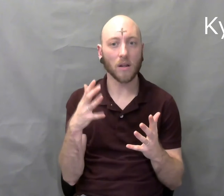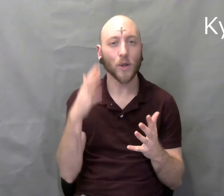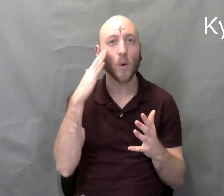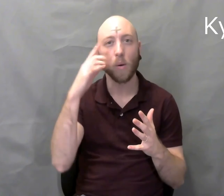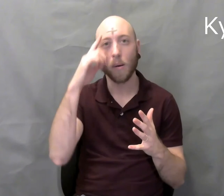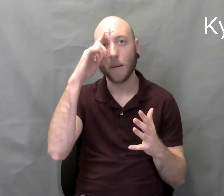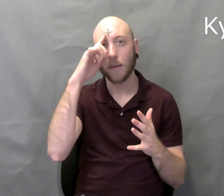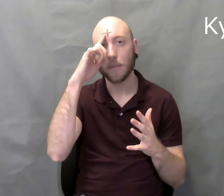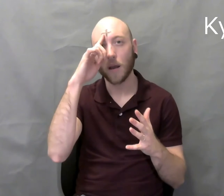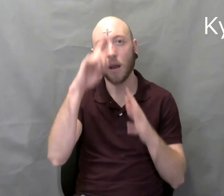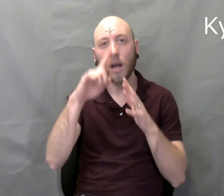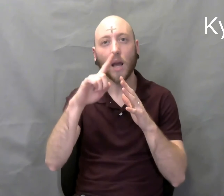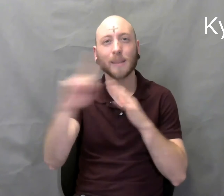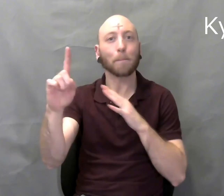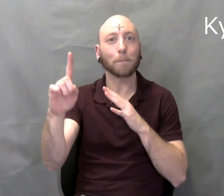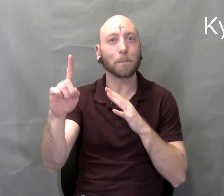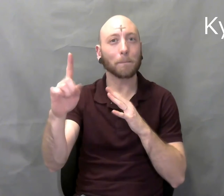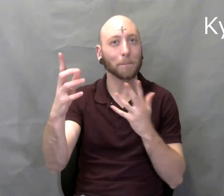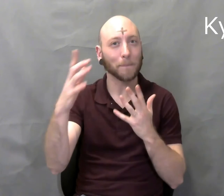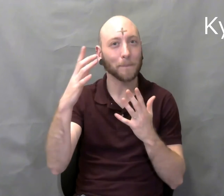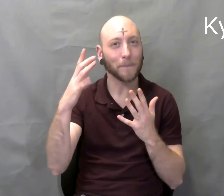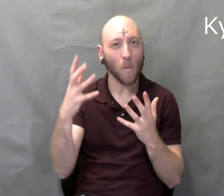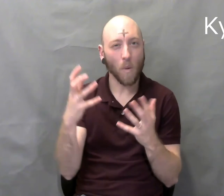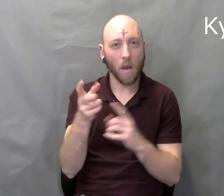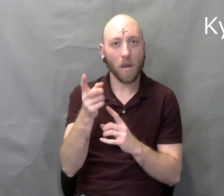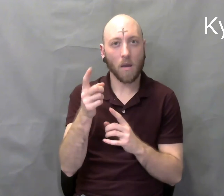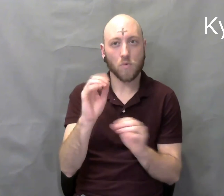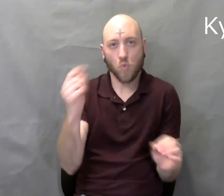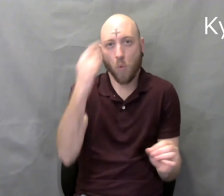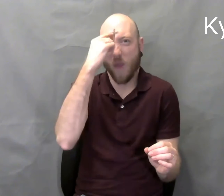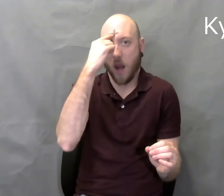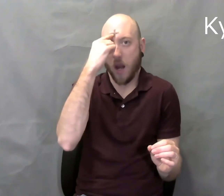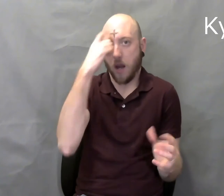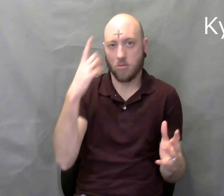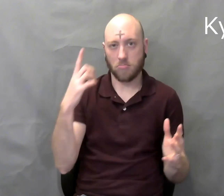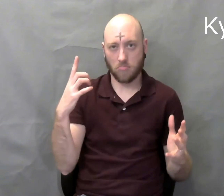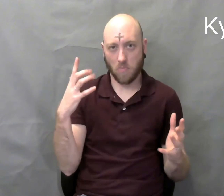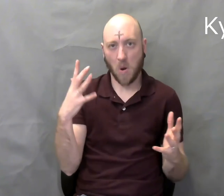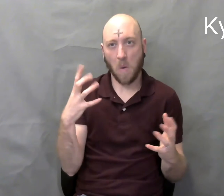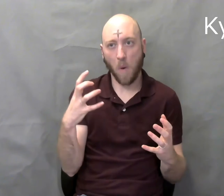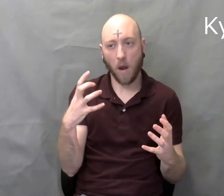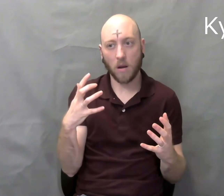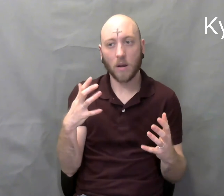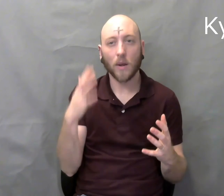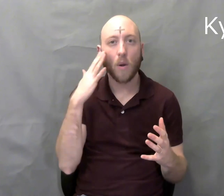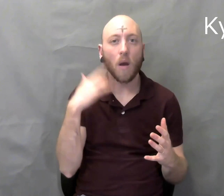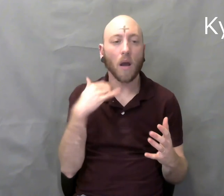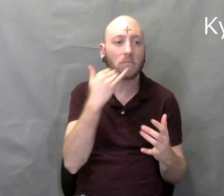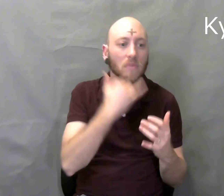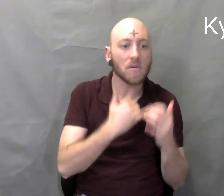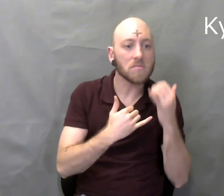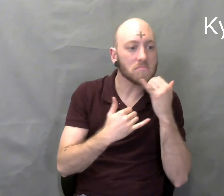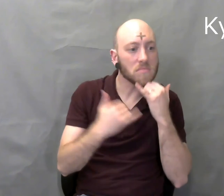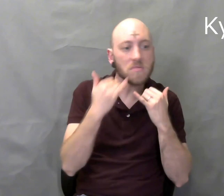that moment where I didn't have to think anymore about all of the things that I was doing wrong. And I didn't want to have to